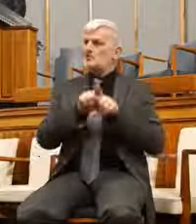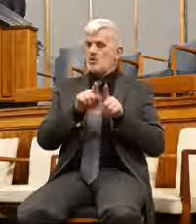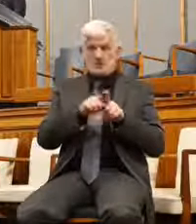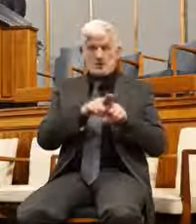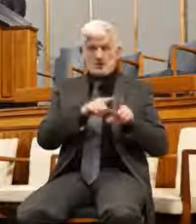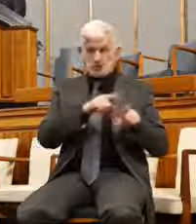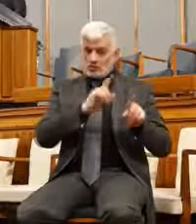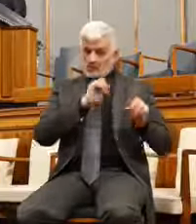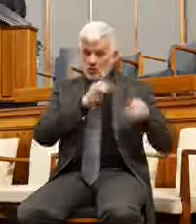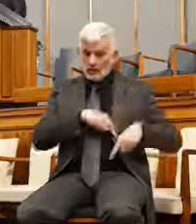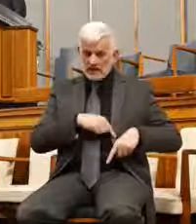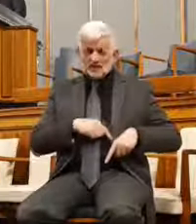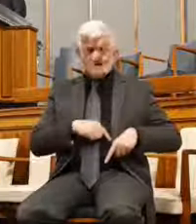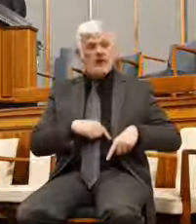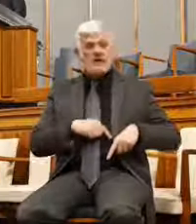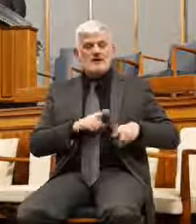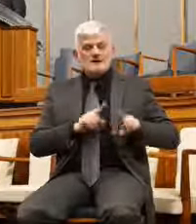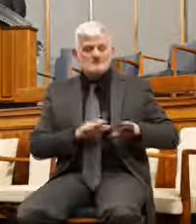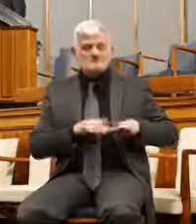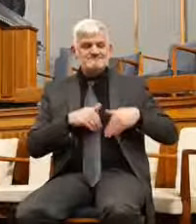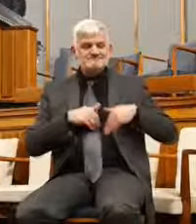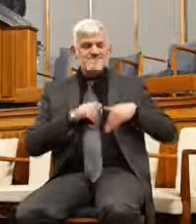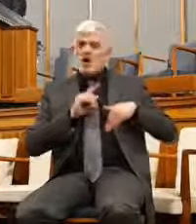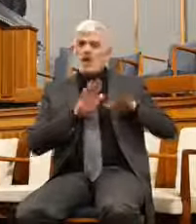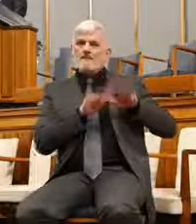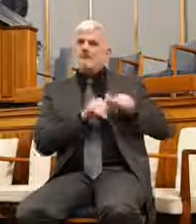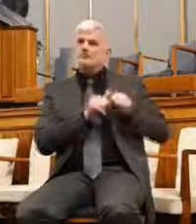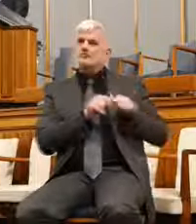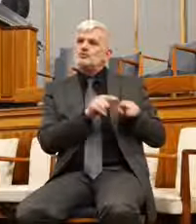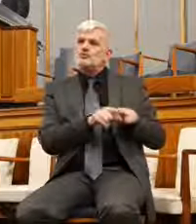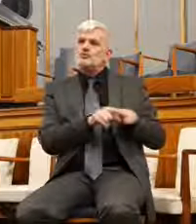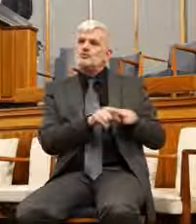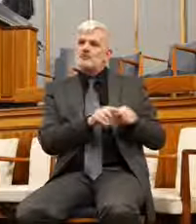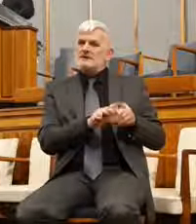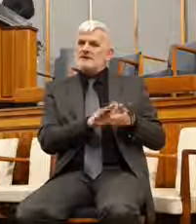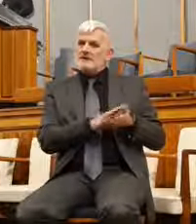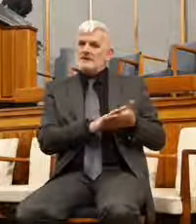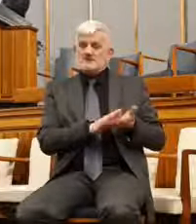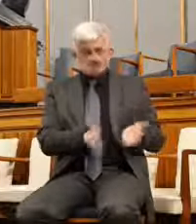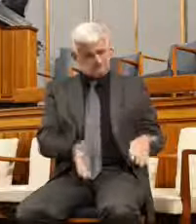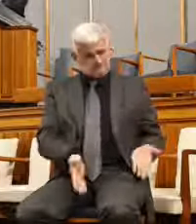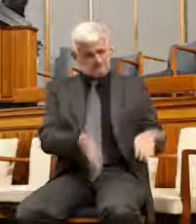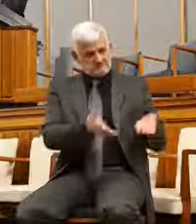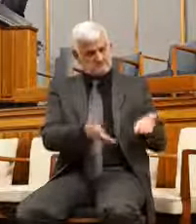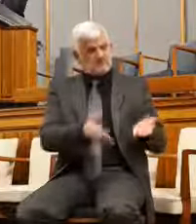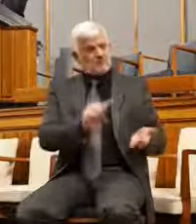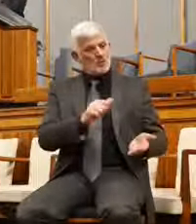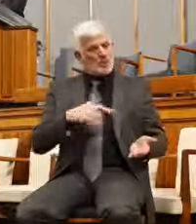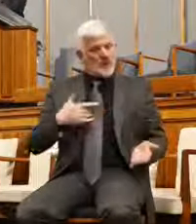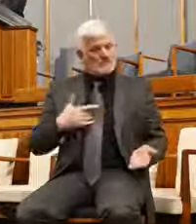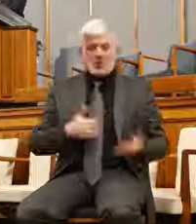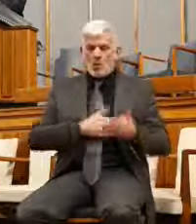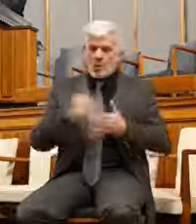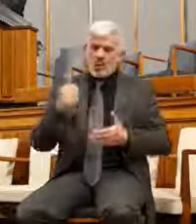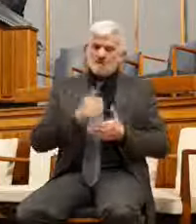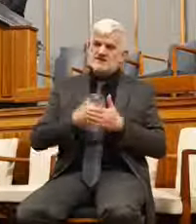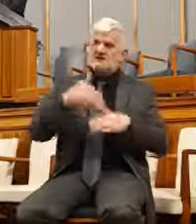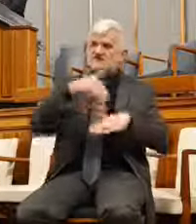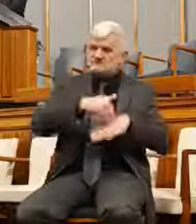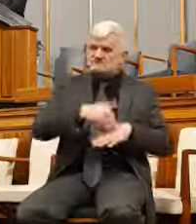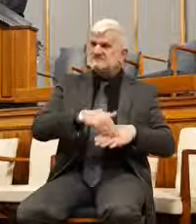me, I cannot bless you. So life, whatever you get out of it, is tinged with sorrows and